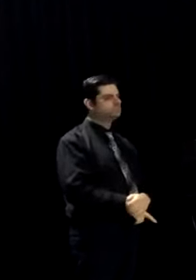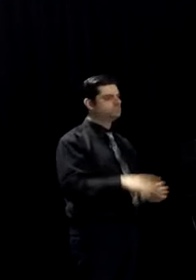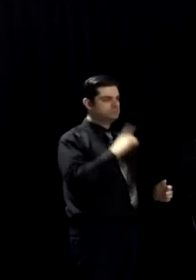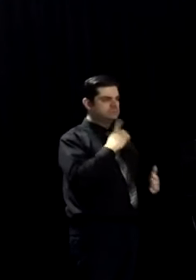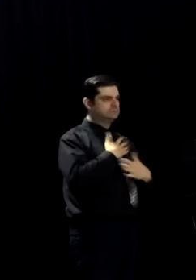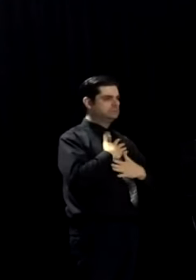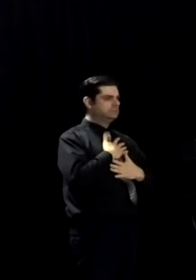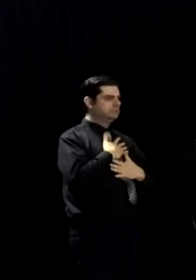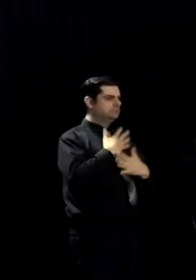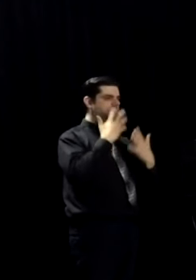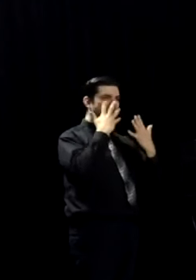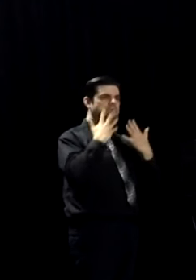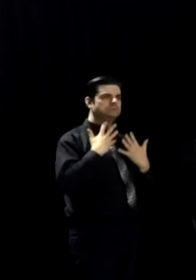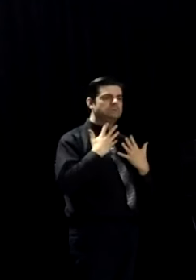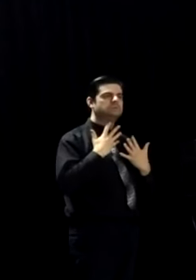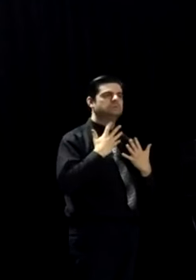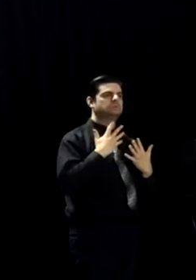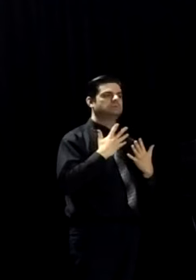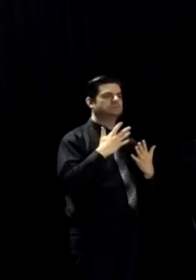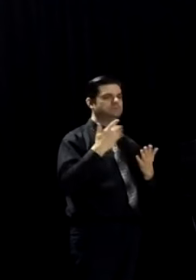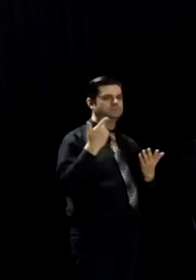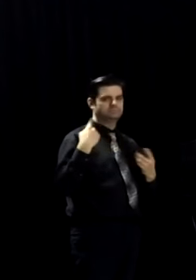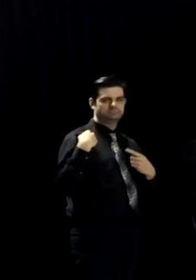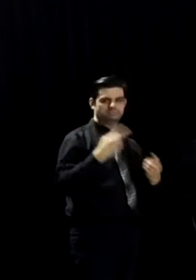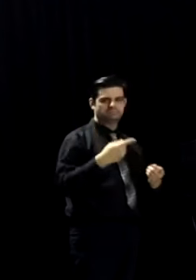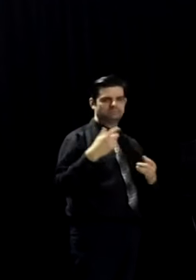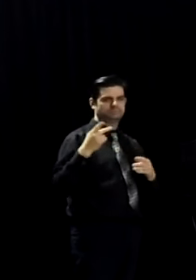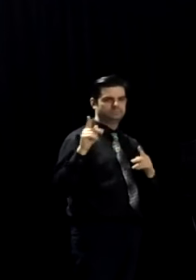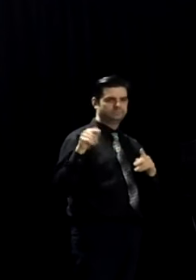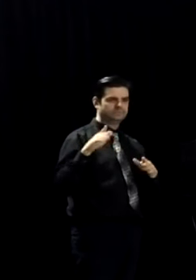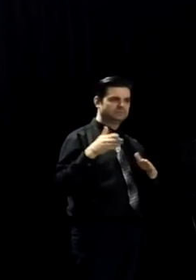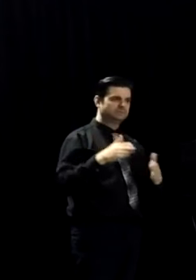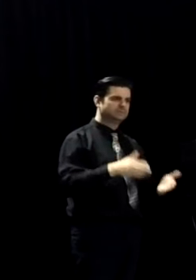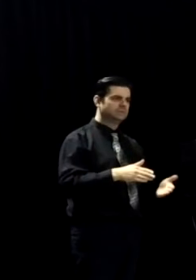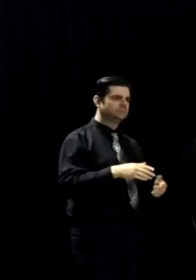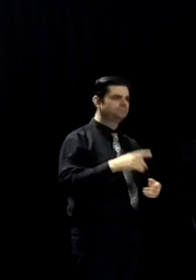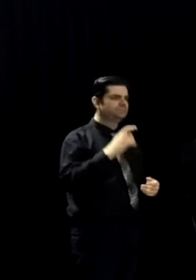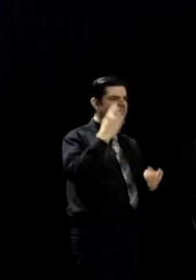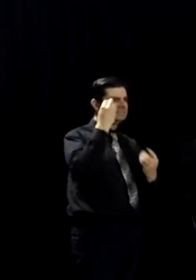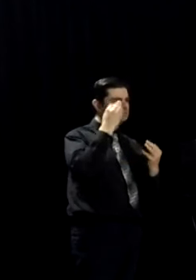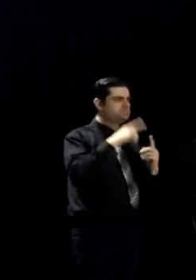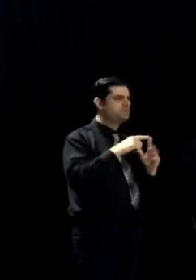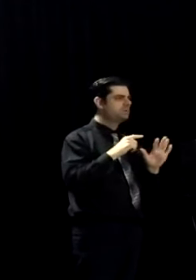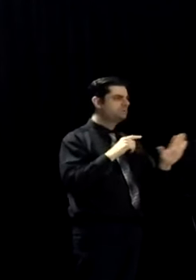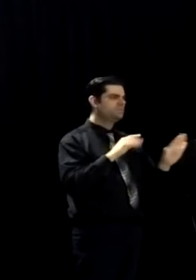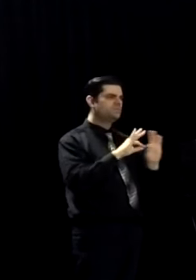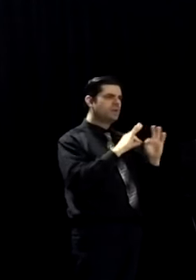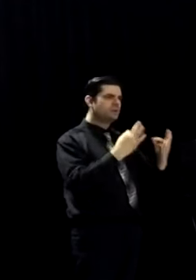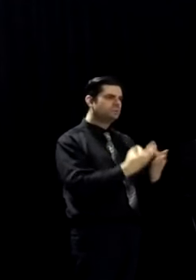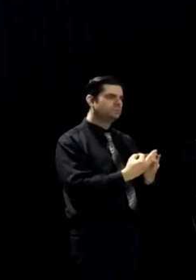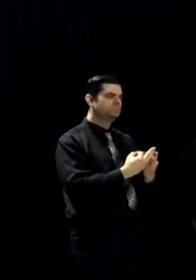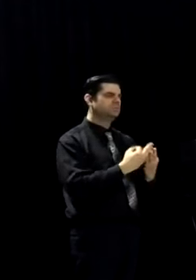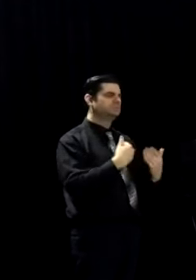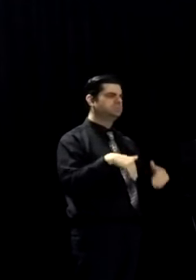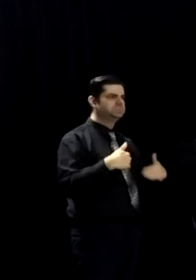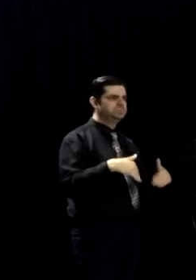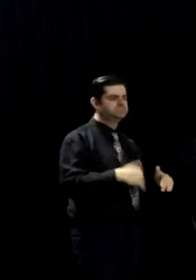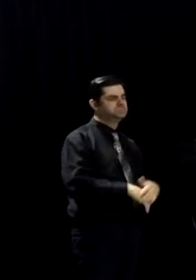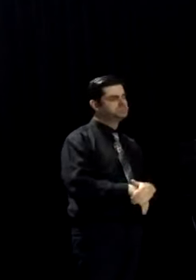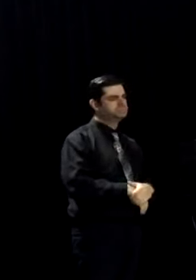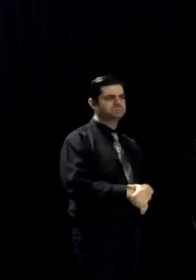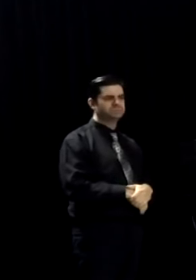life and are thinking about their families in this time of unprecedented time